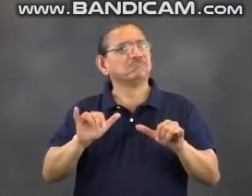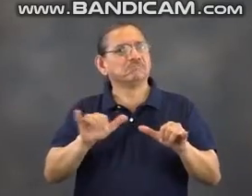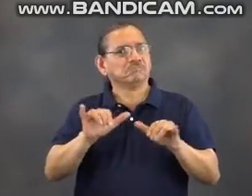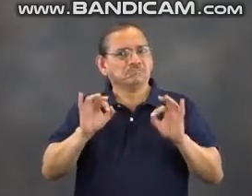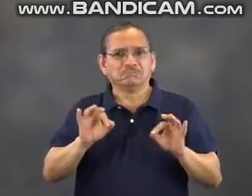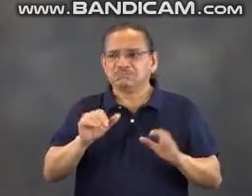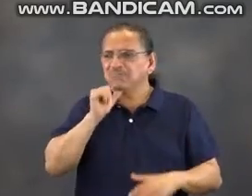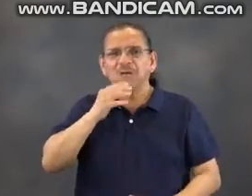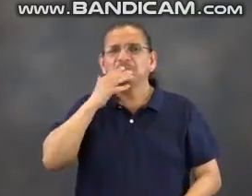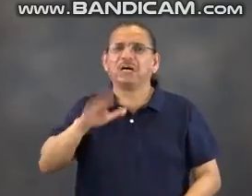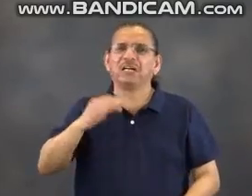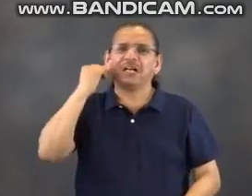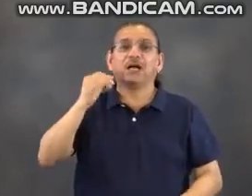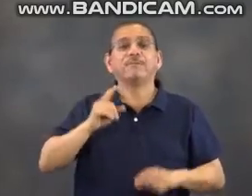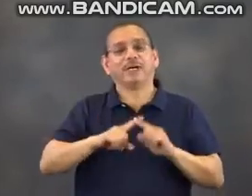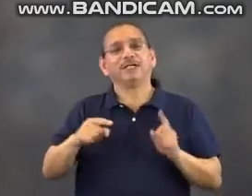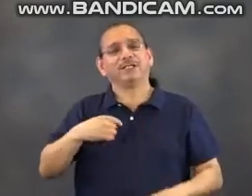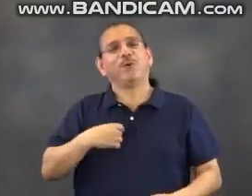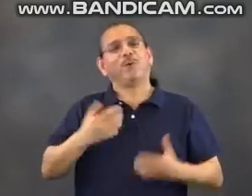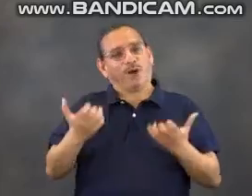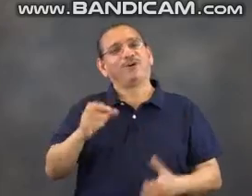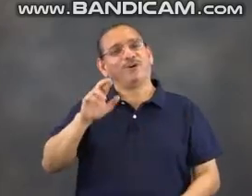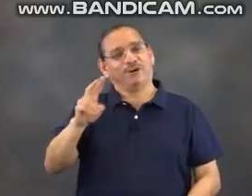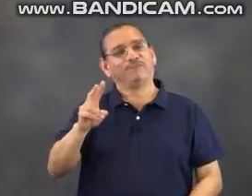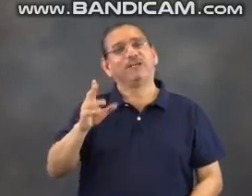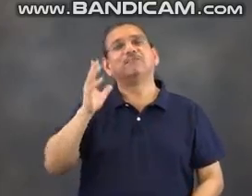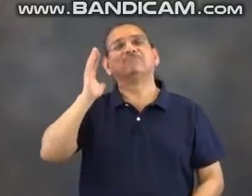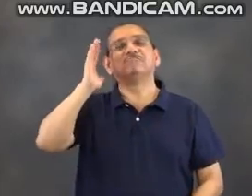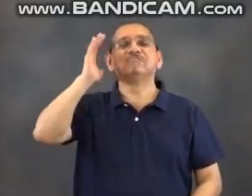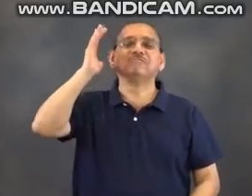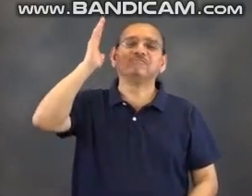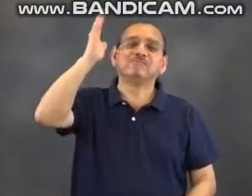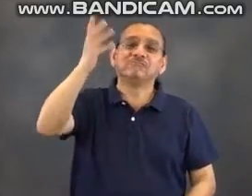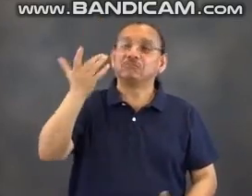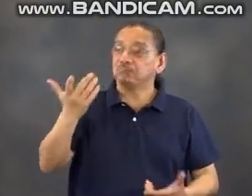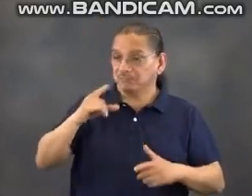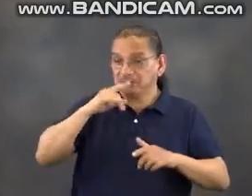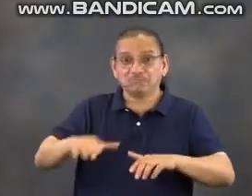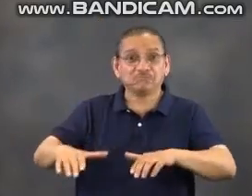RV